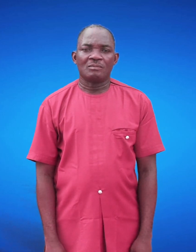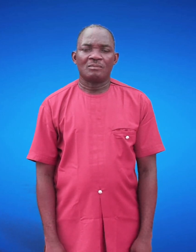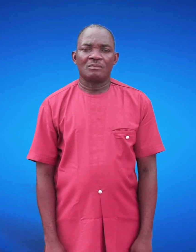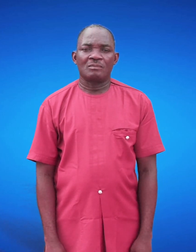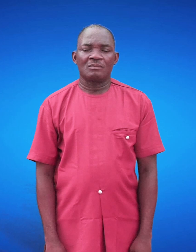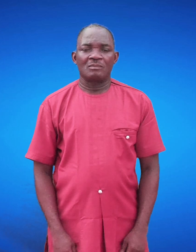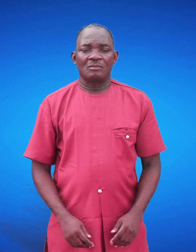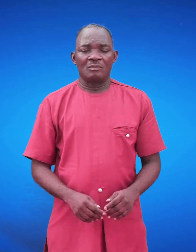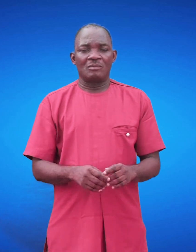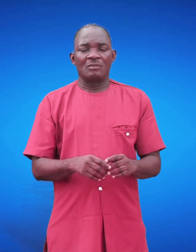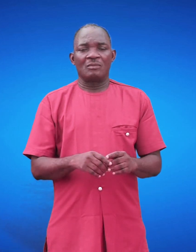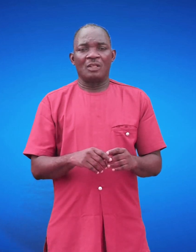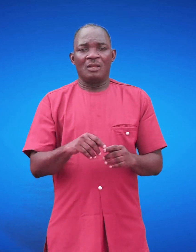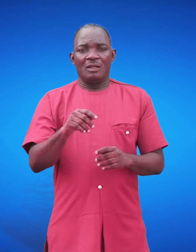Part 1.